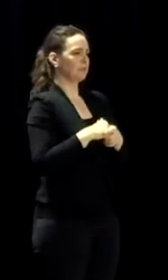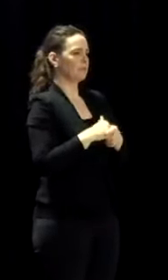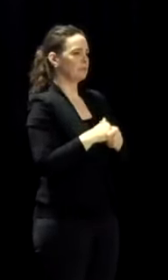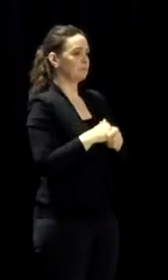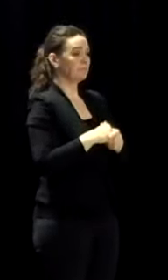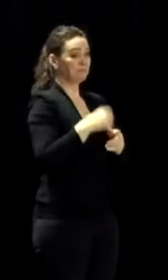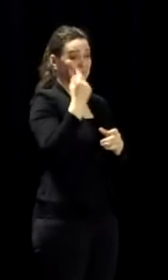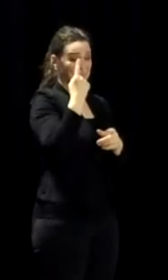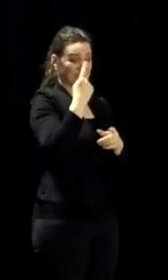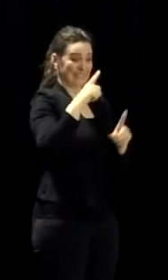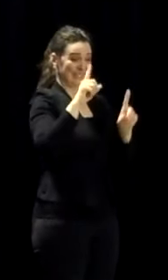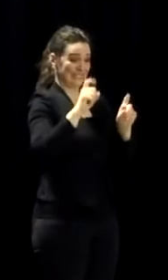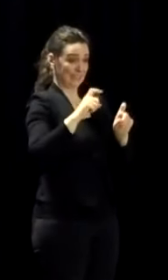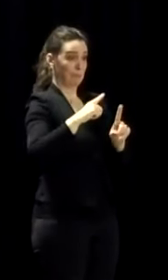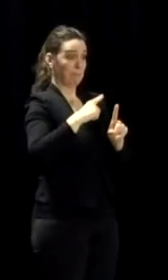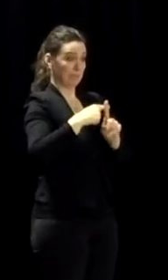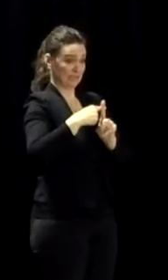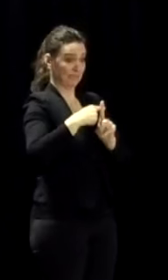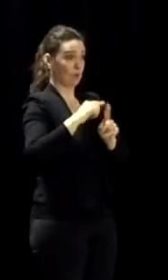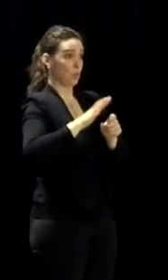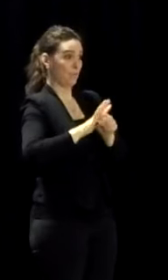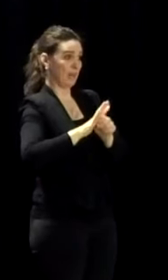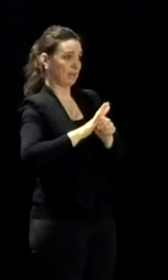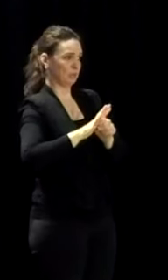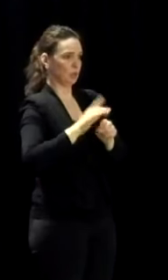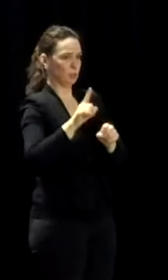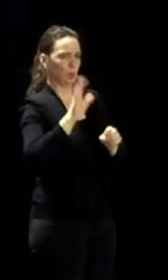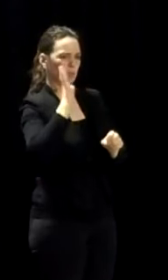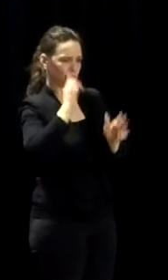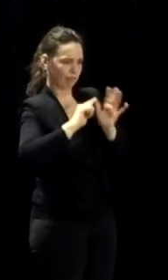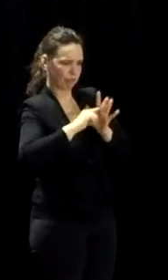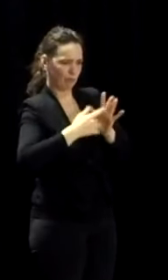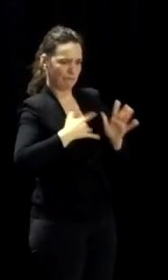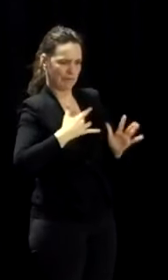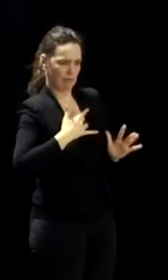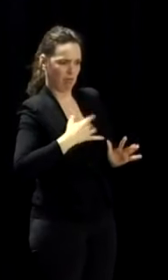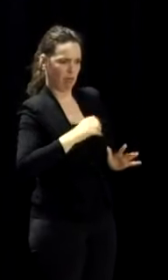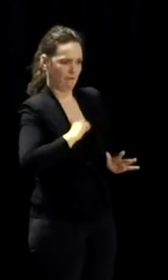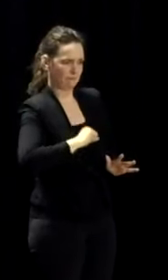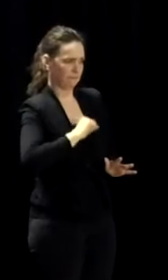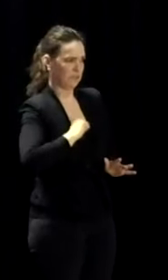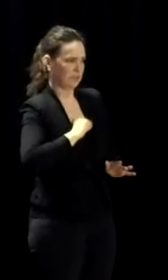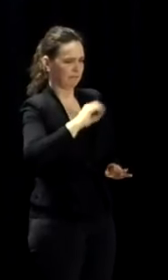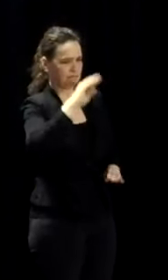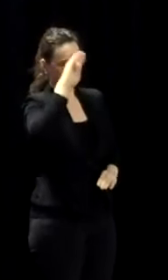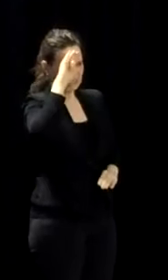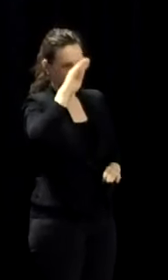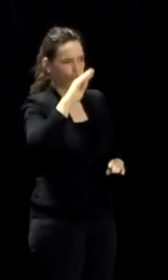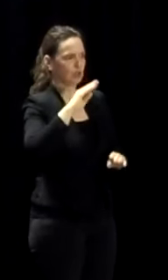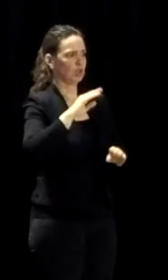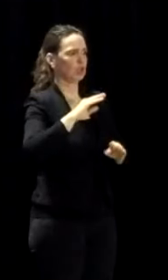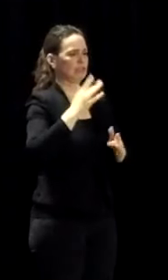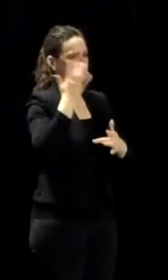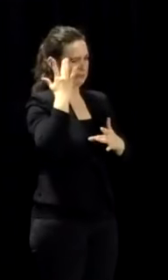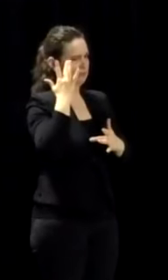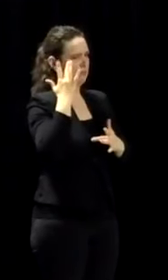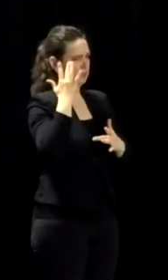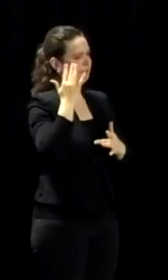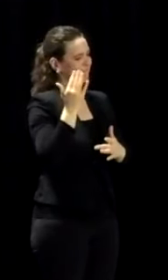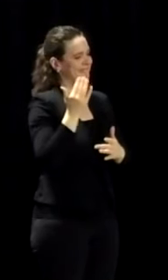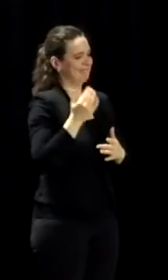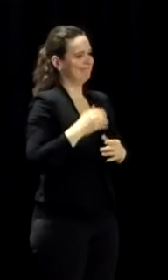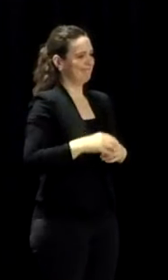the day that they were symptomatic. If that person had contact with somebody the week before, you're okay.